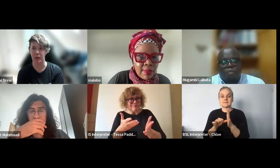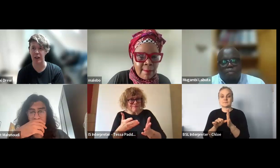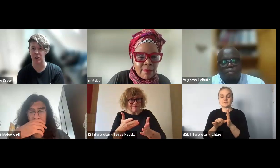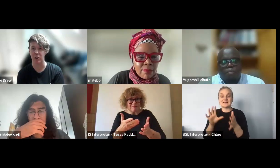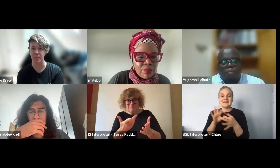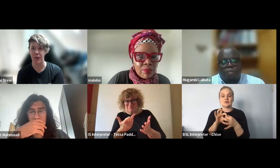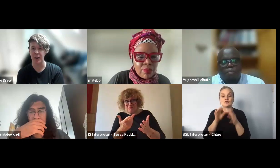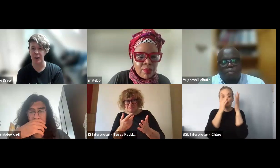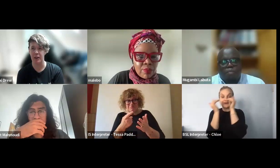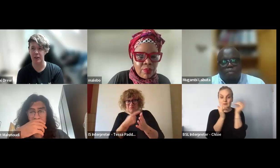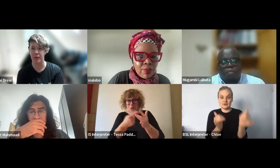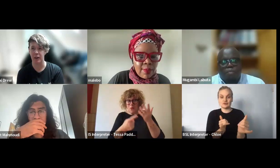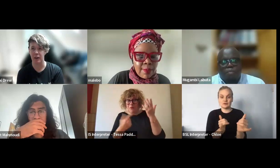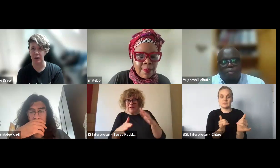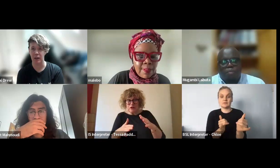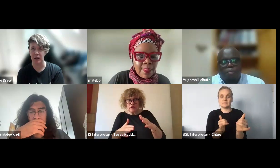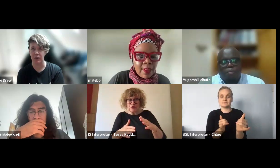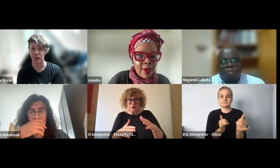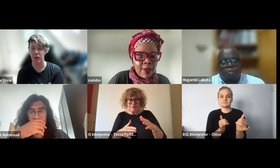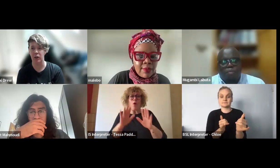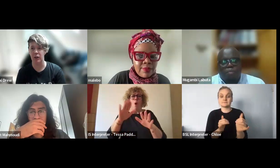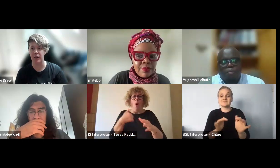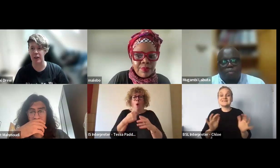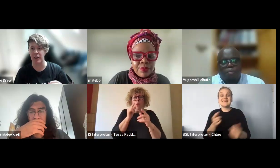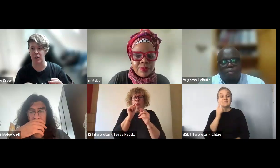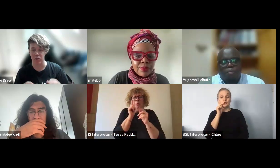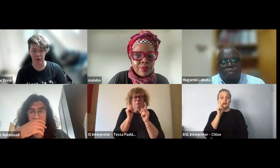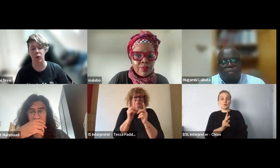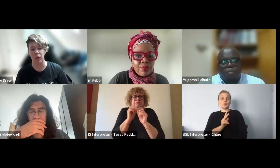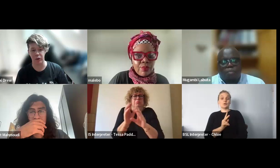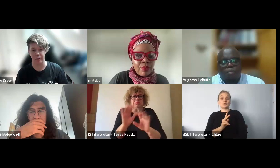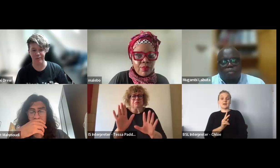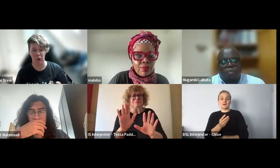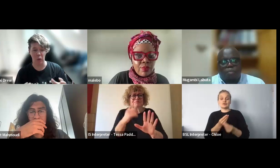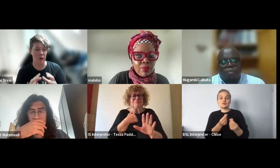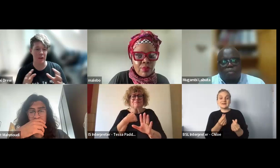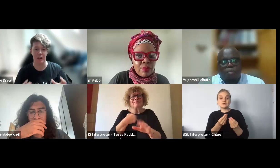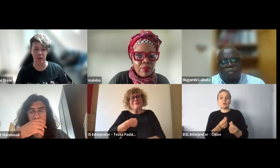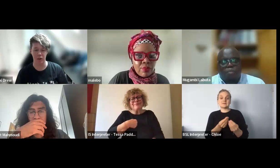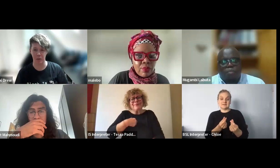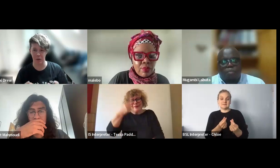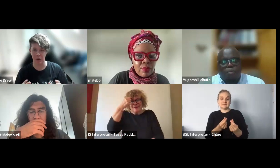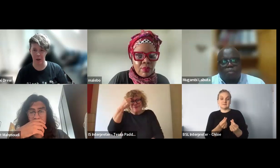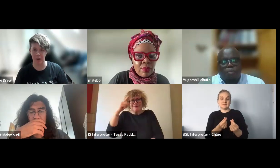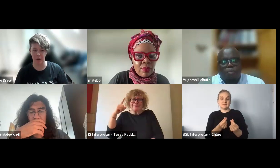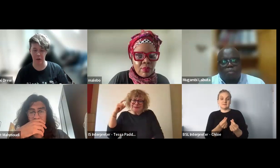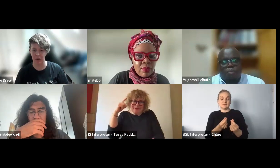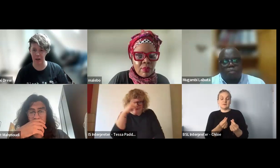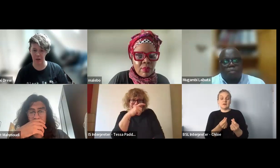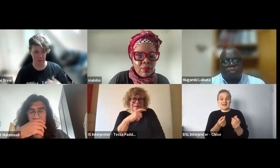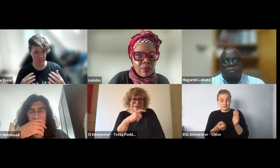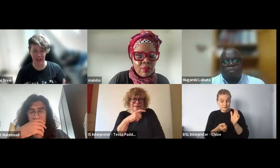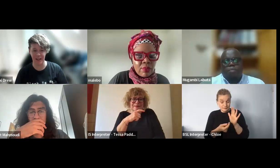to regulation is that if you look at the resource, or one of the key resources behind